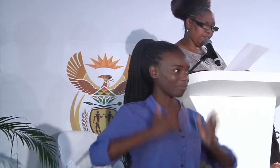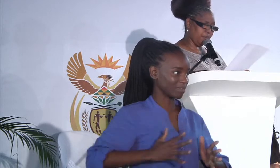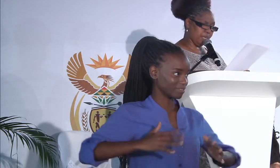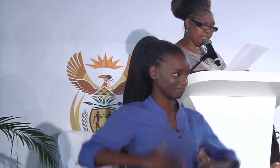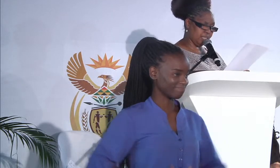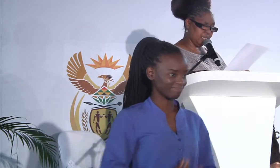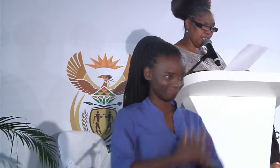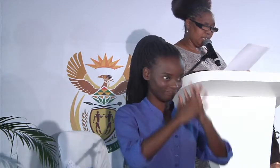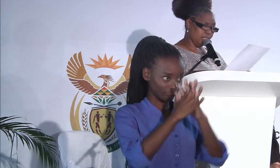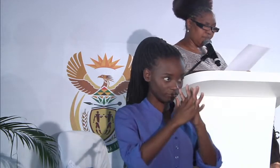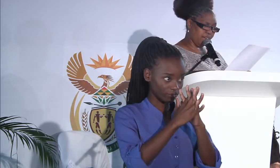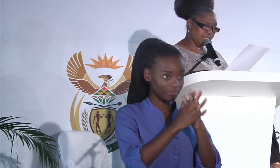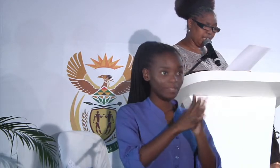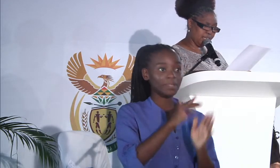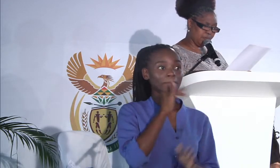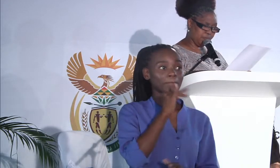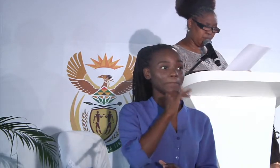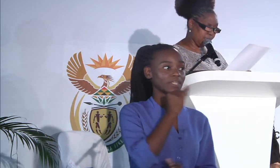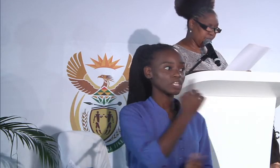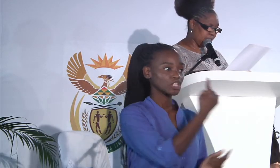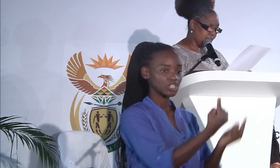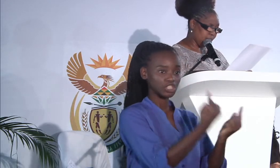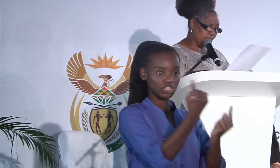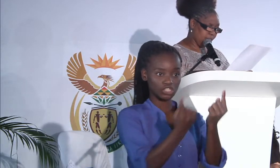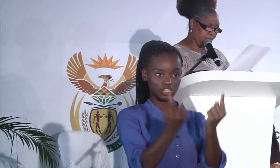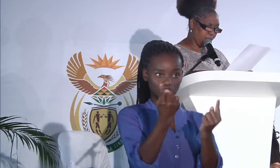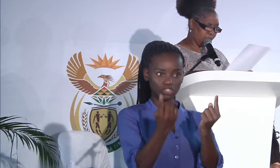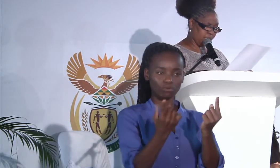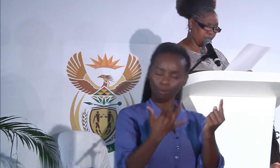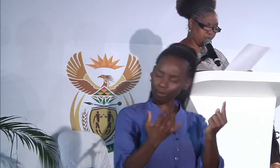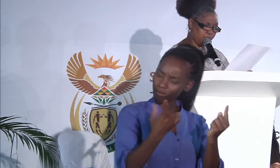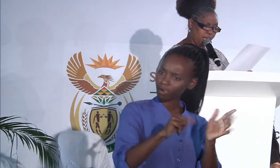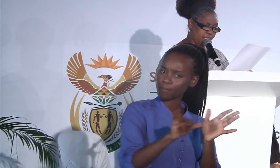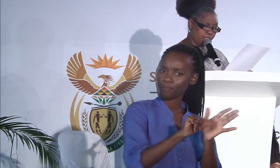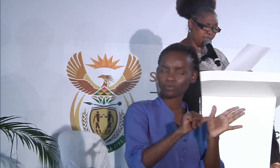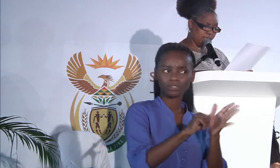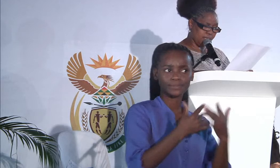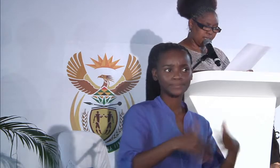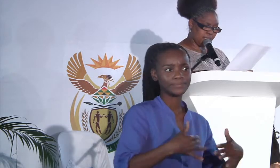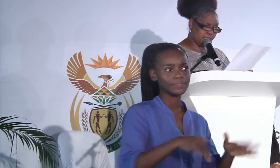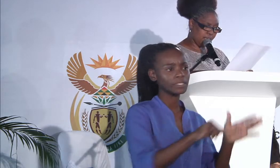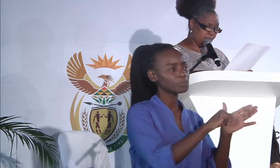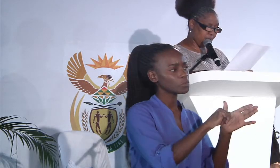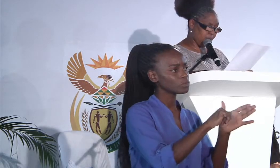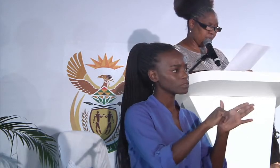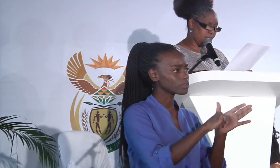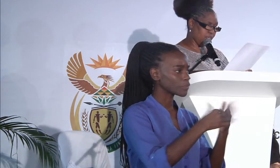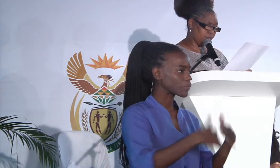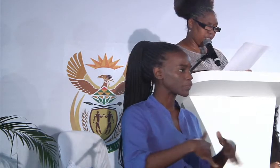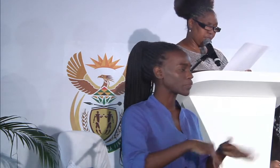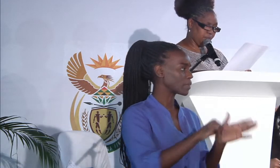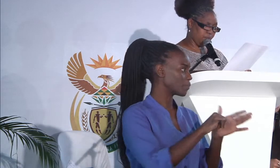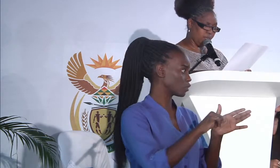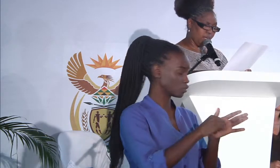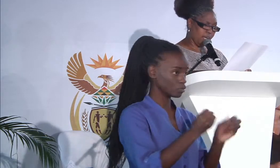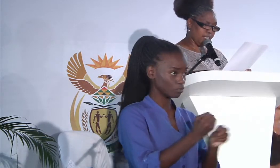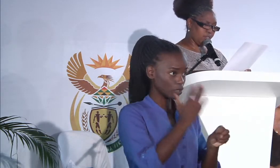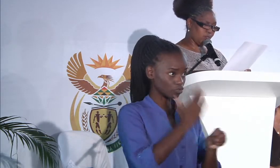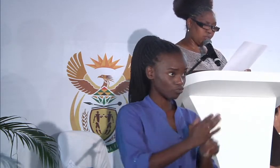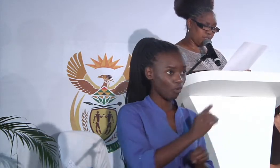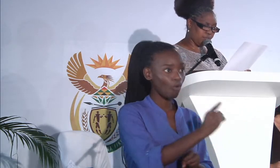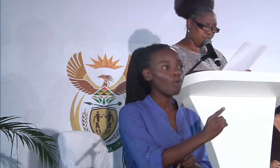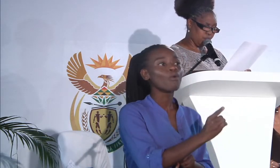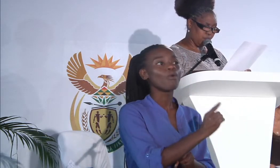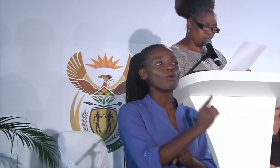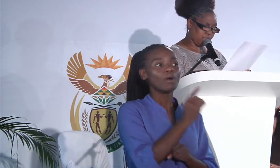every person is vitally important in the project to create sustainable, equitable, and